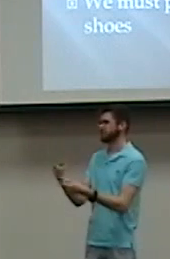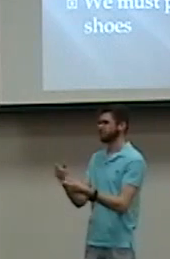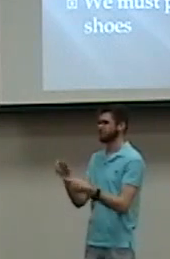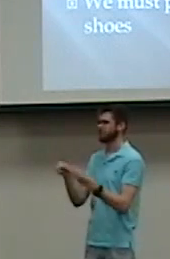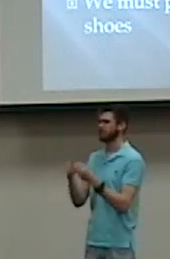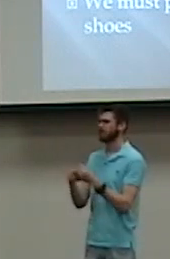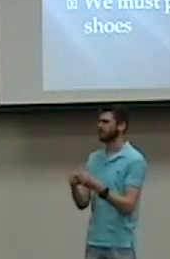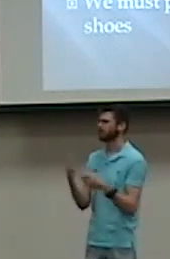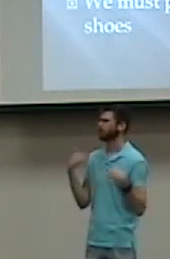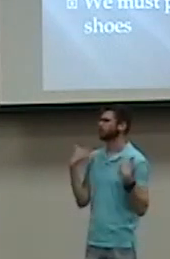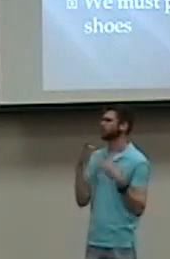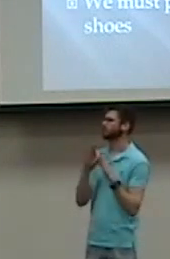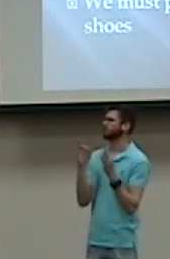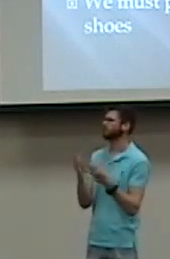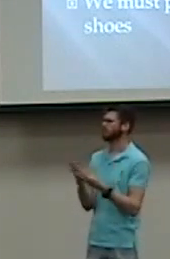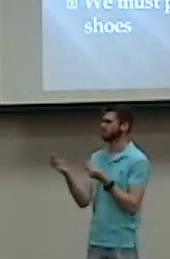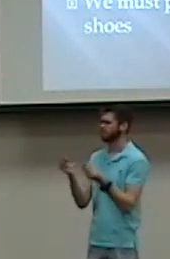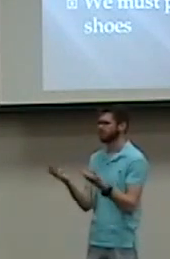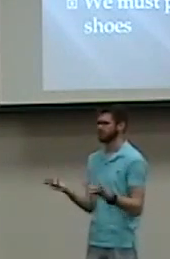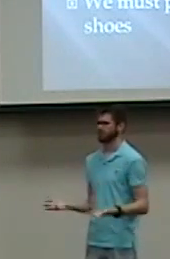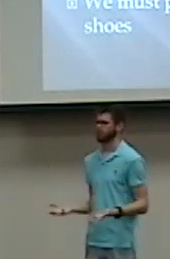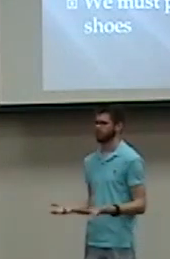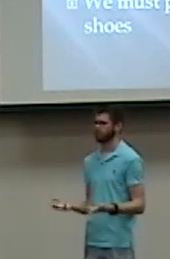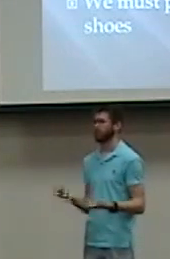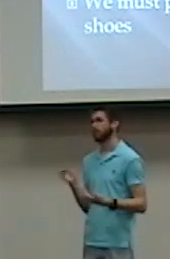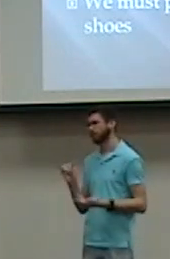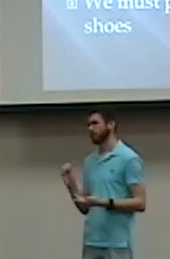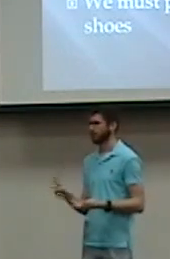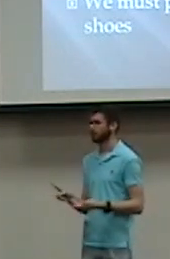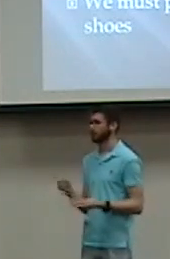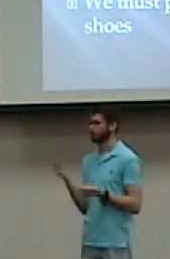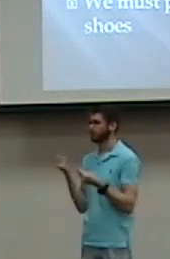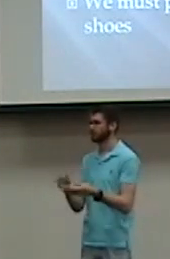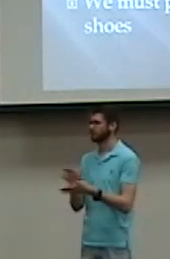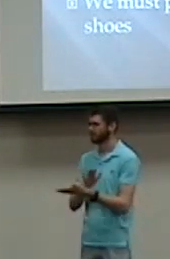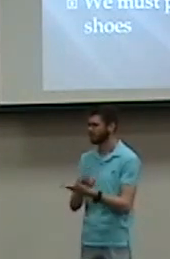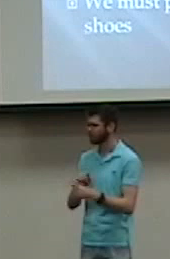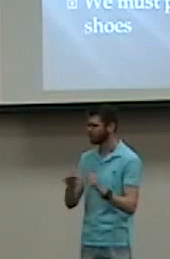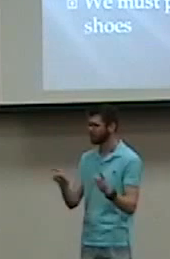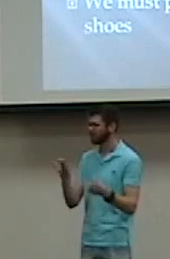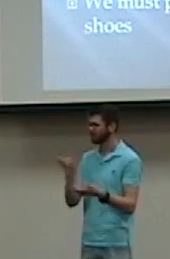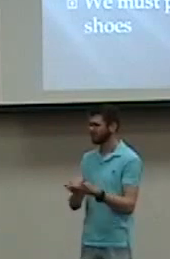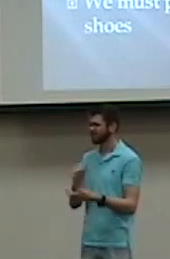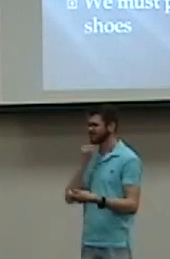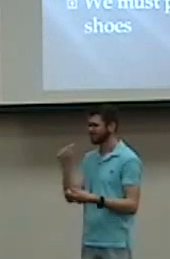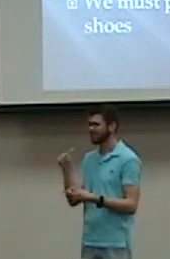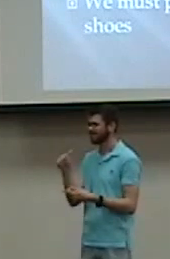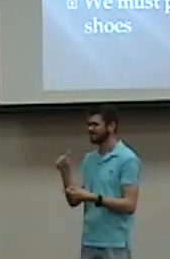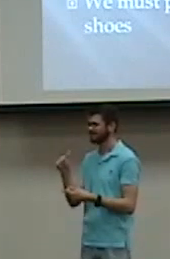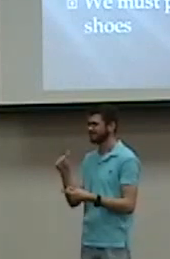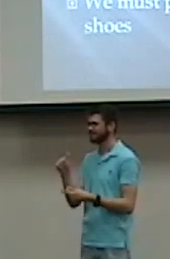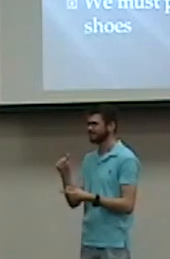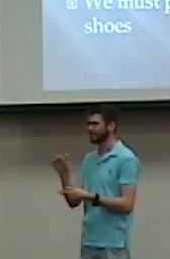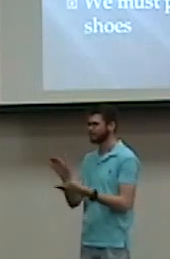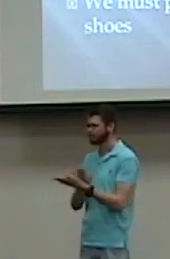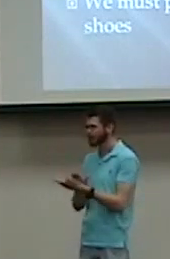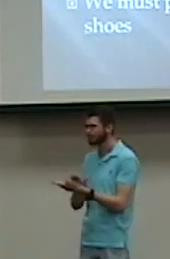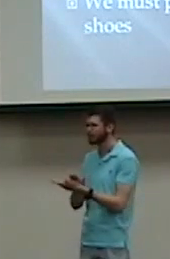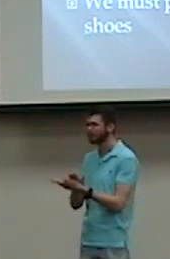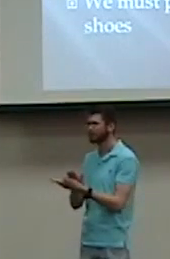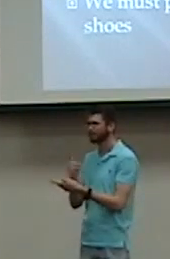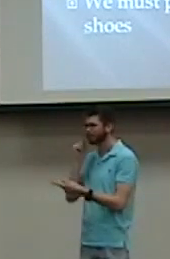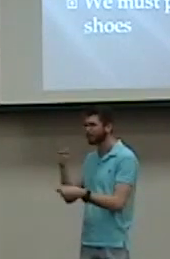ministry, that was not what Victor requested. It might be a good paper. It might have no spelling errors, which would be a miracle for